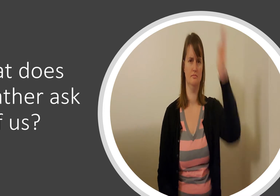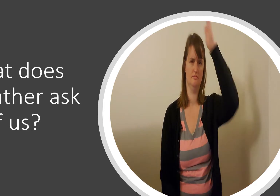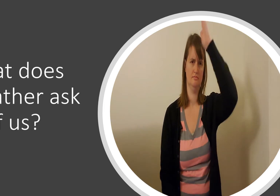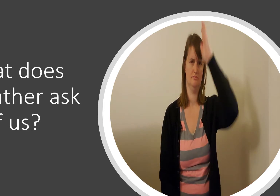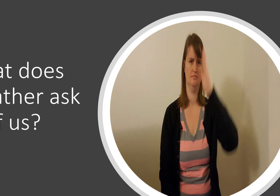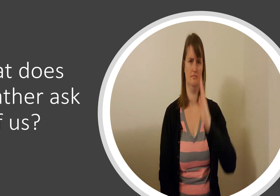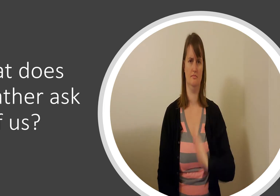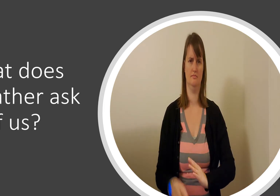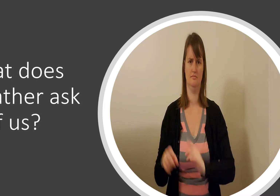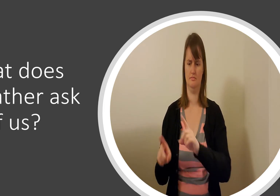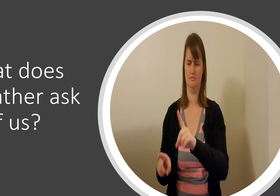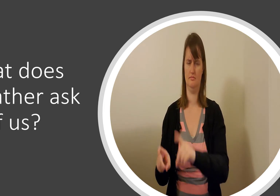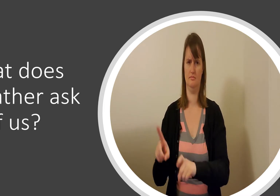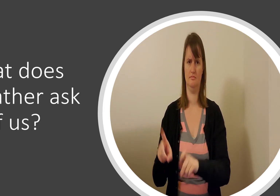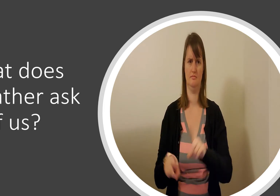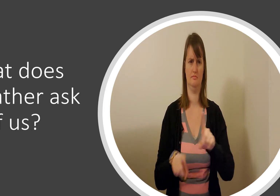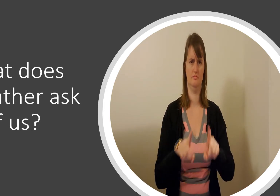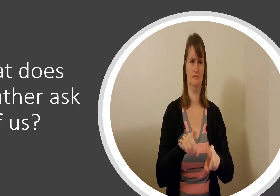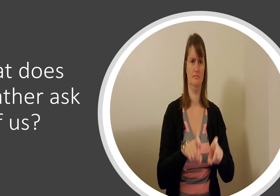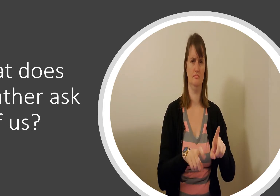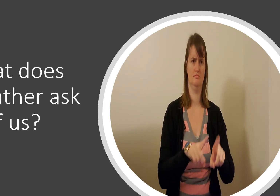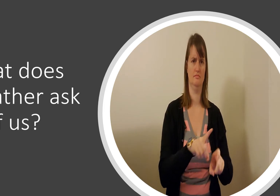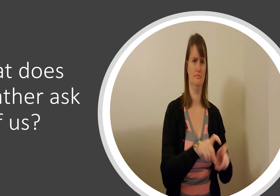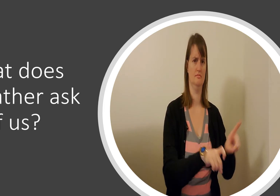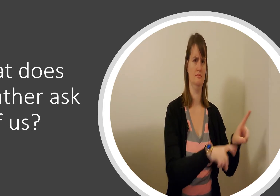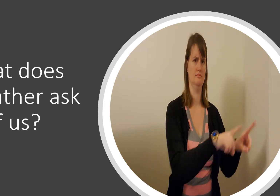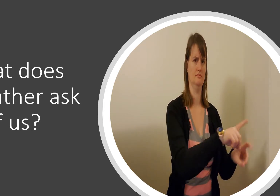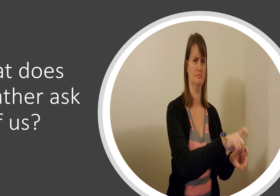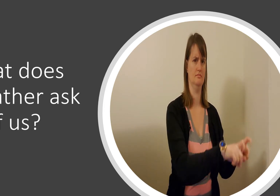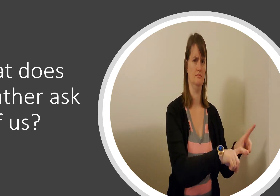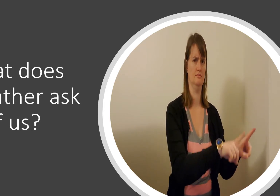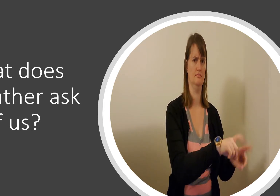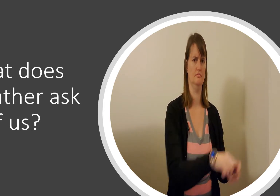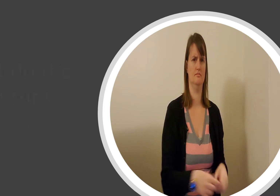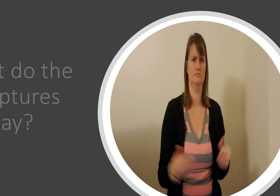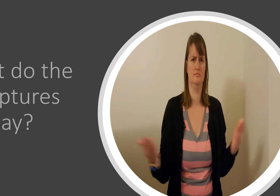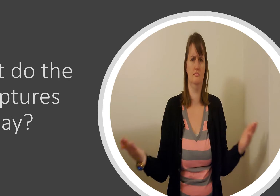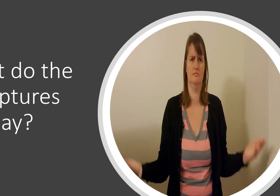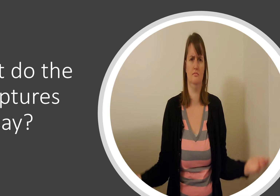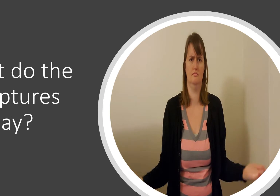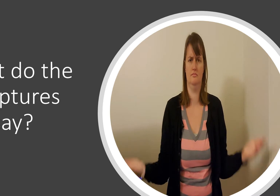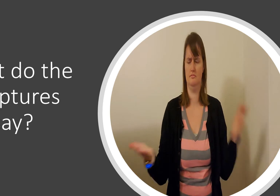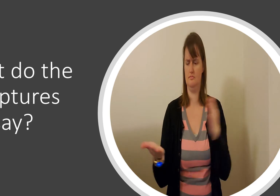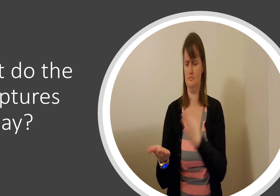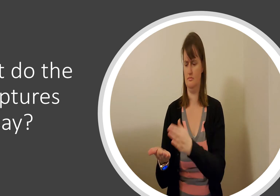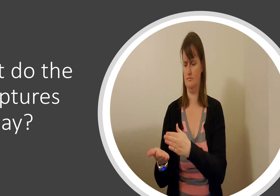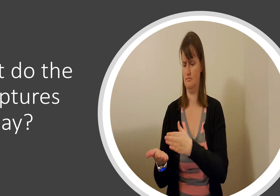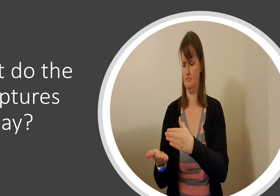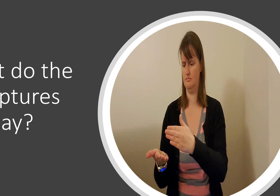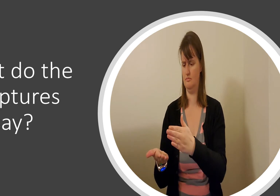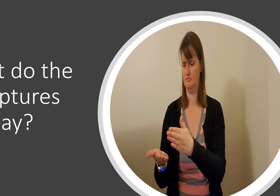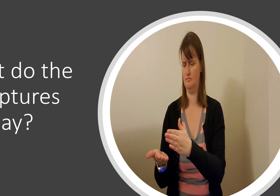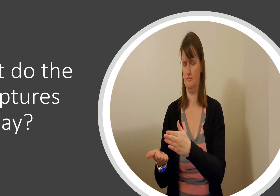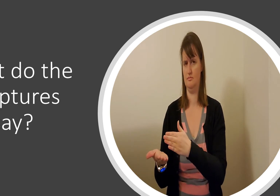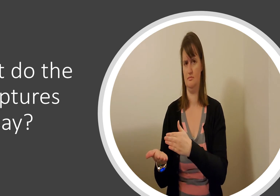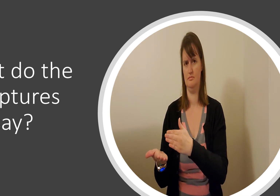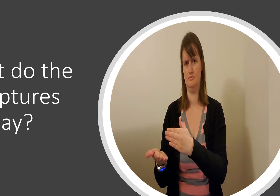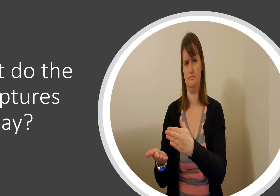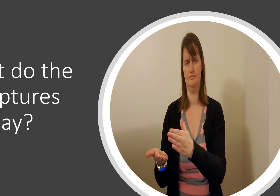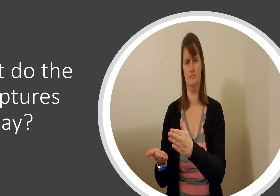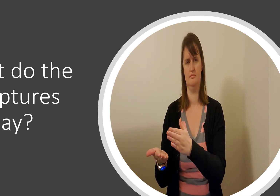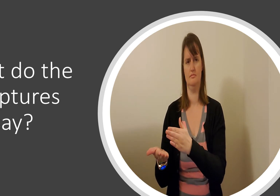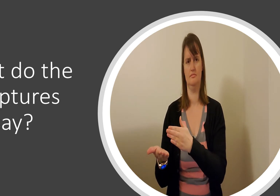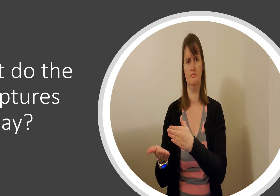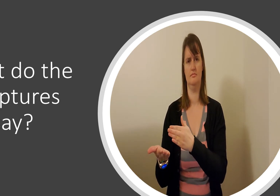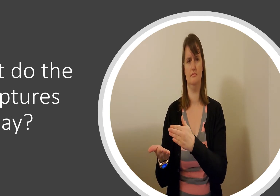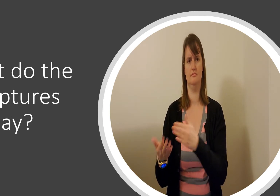What does the Father ask of us? What do the Scriptures